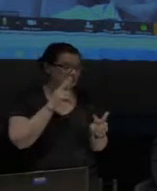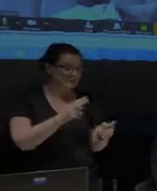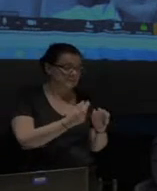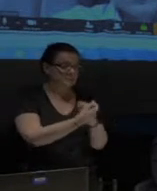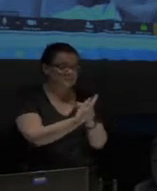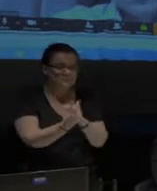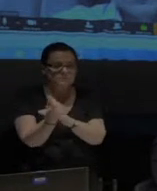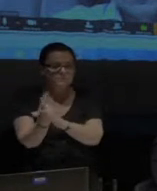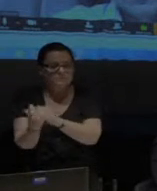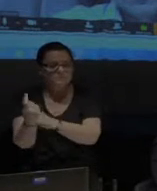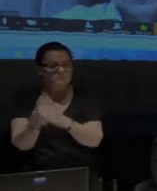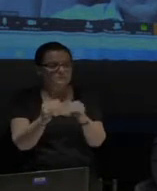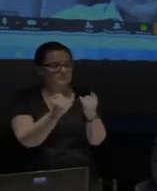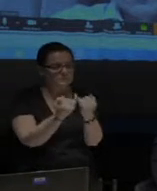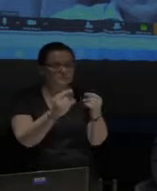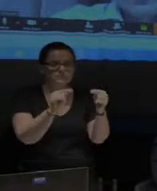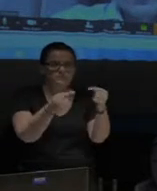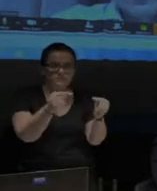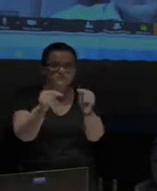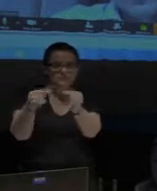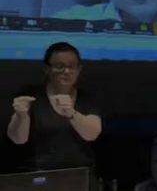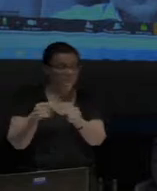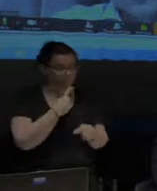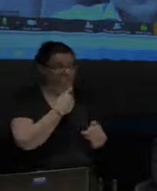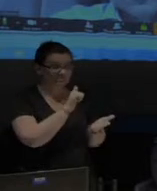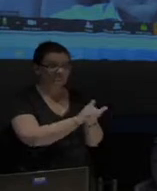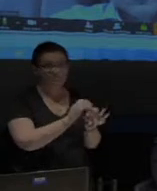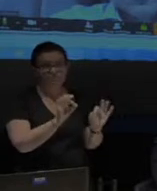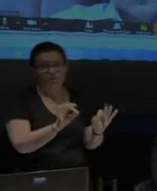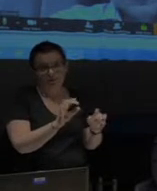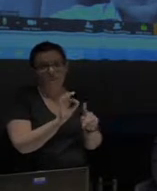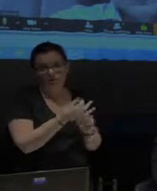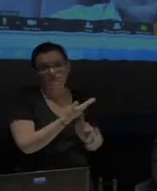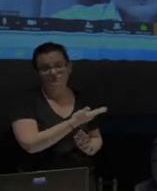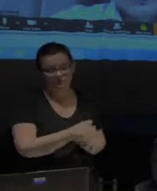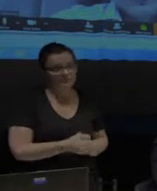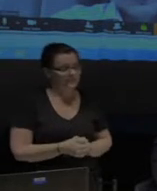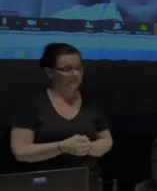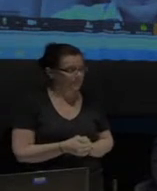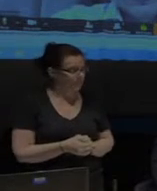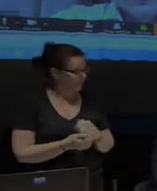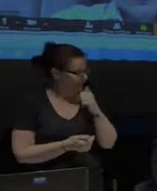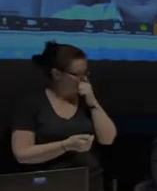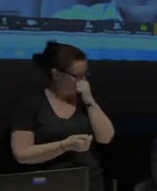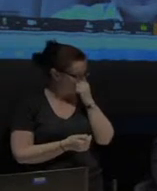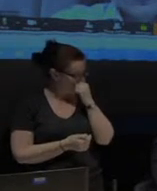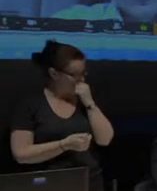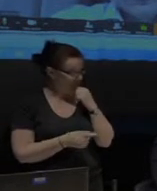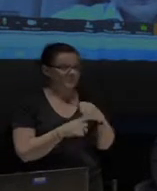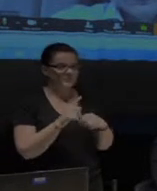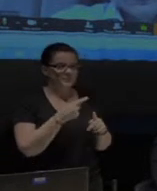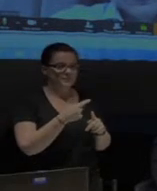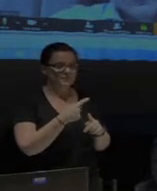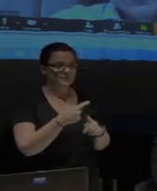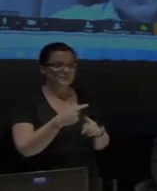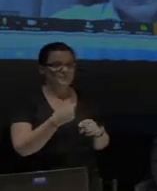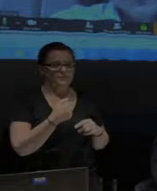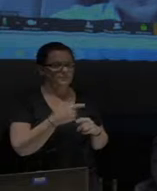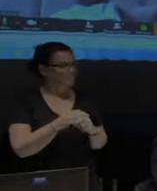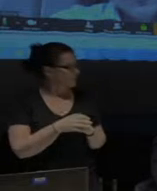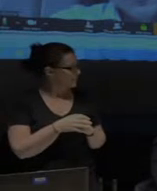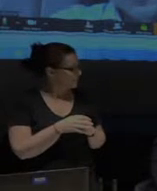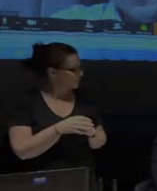in all sorts of settings. I think that's a brilliant point. So I'll take my definition back. I'll go to yours